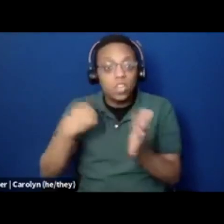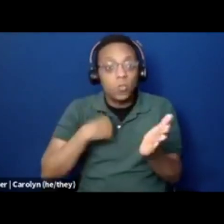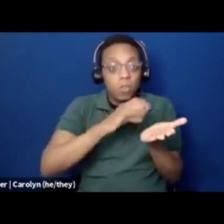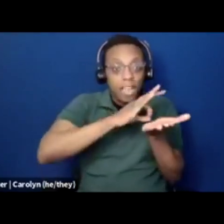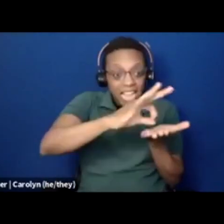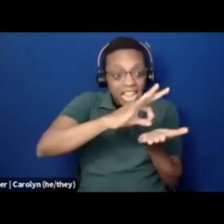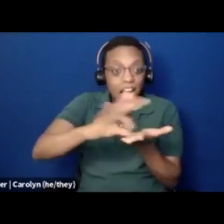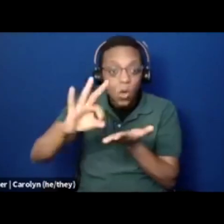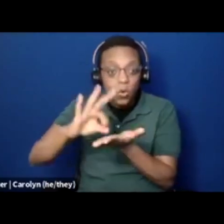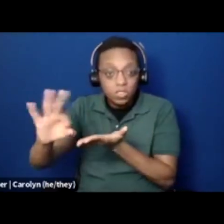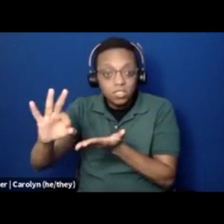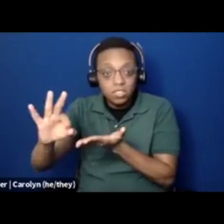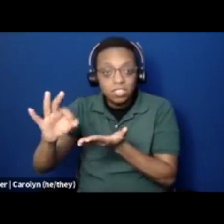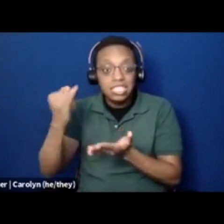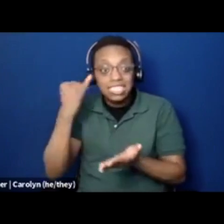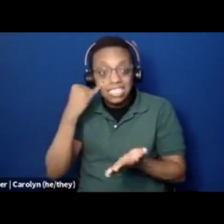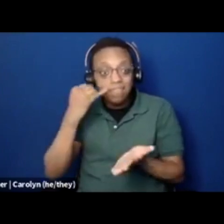in